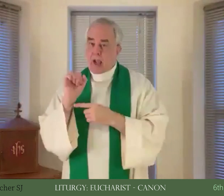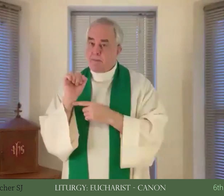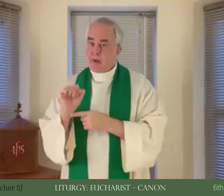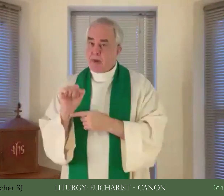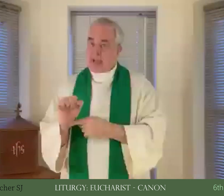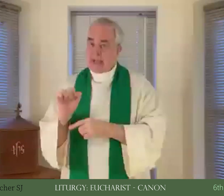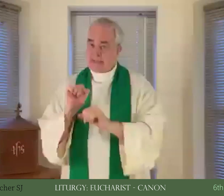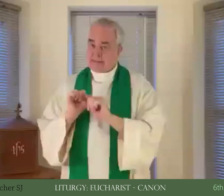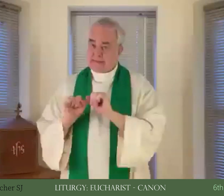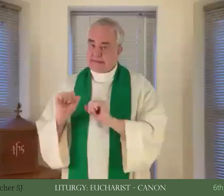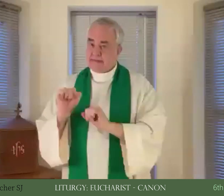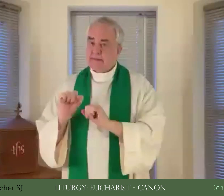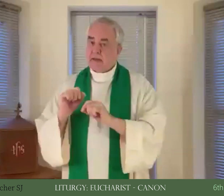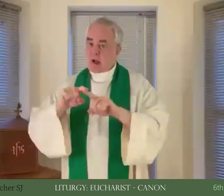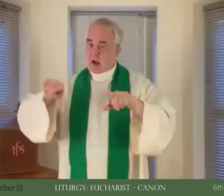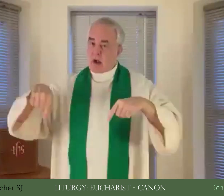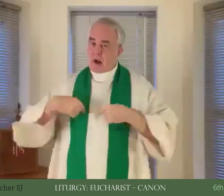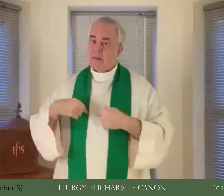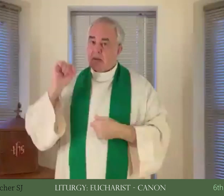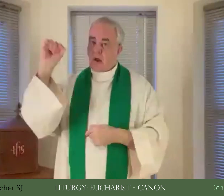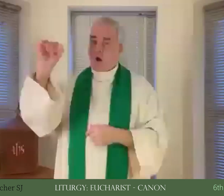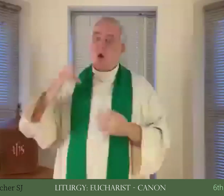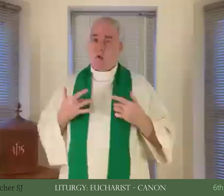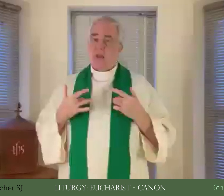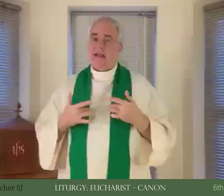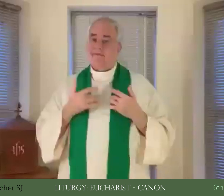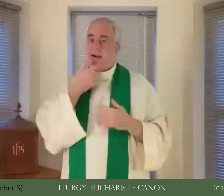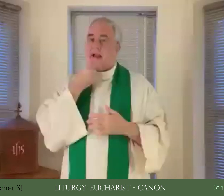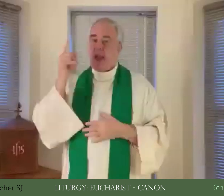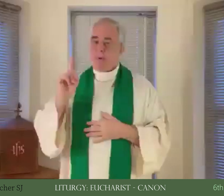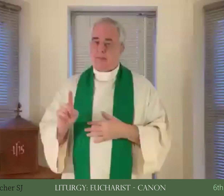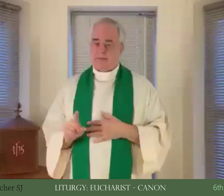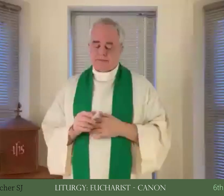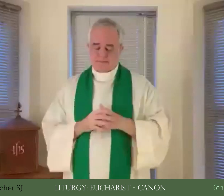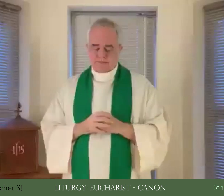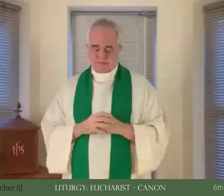deacons. Protect us, your living people.